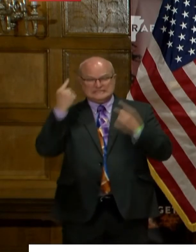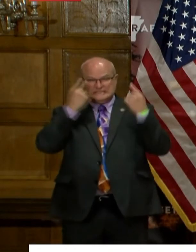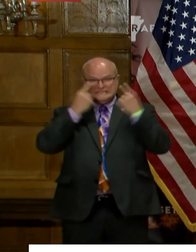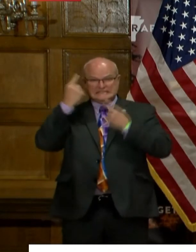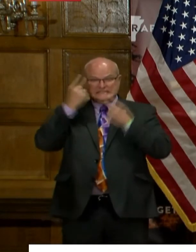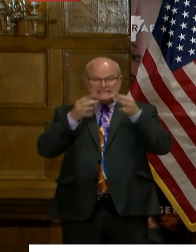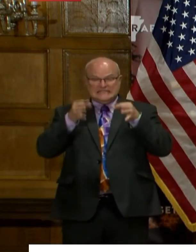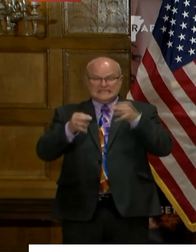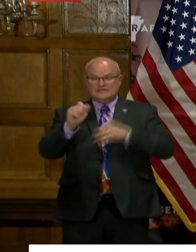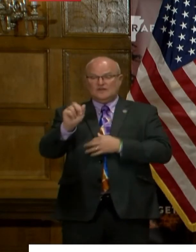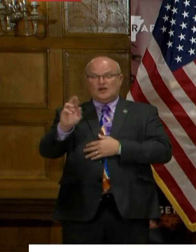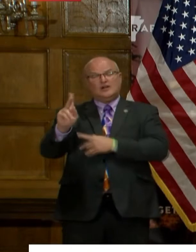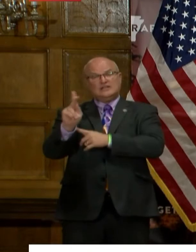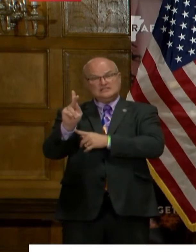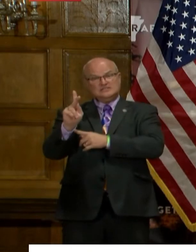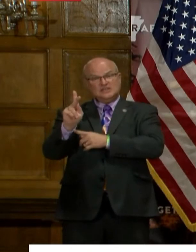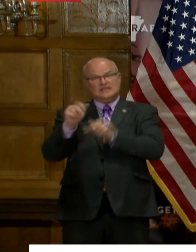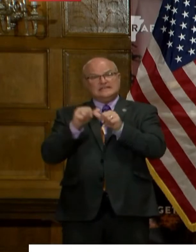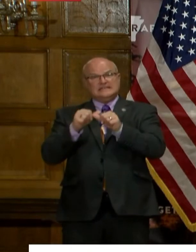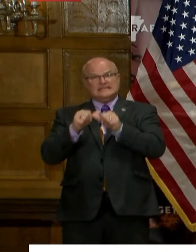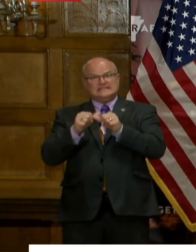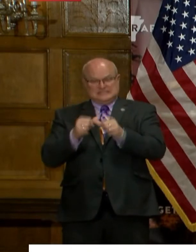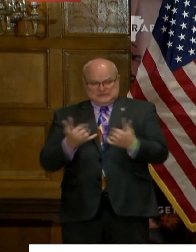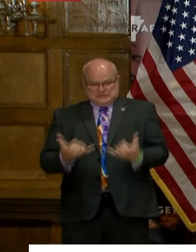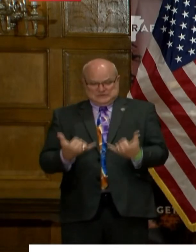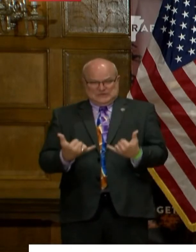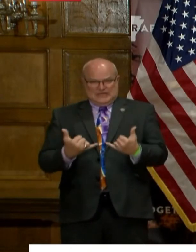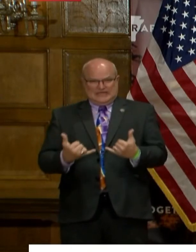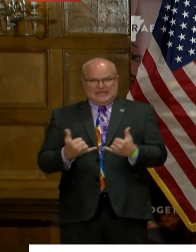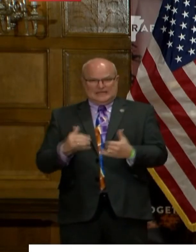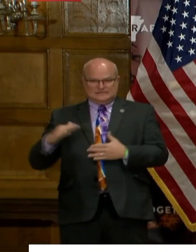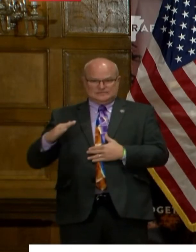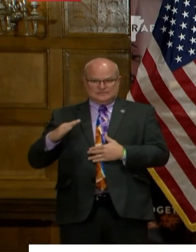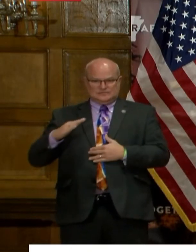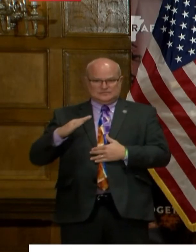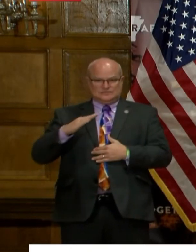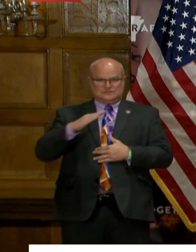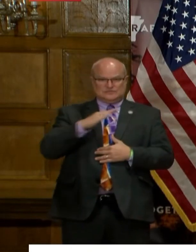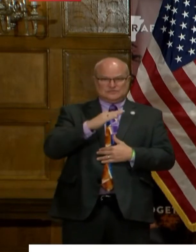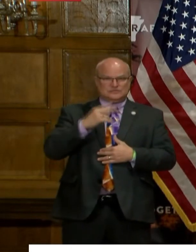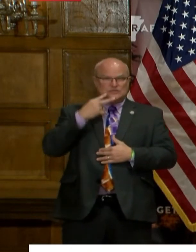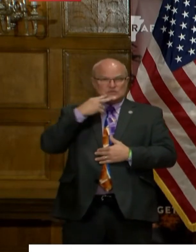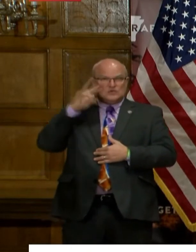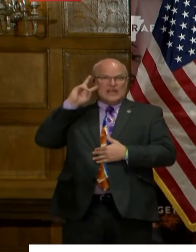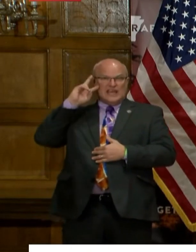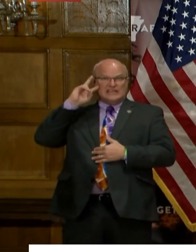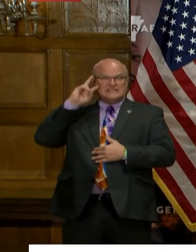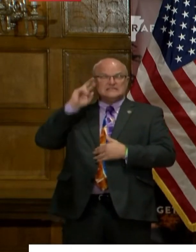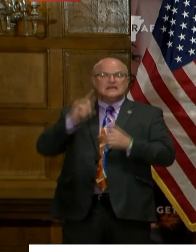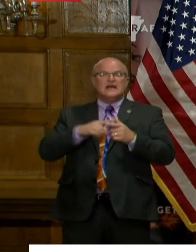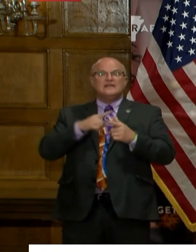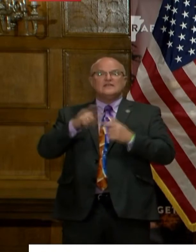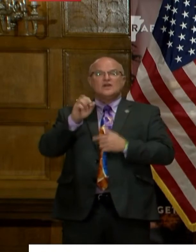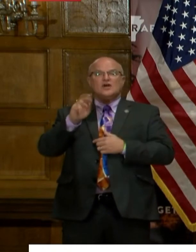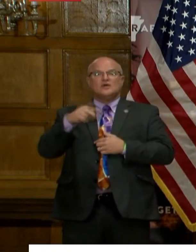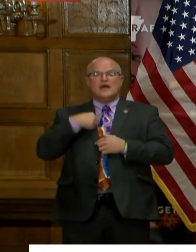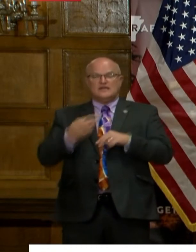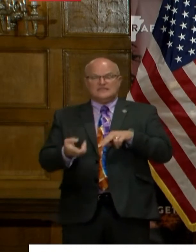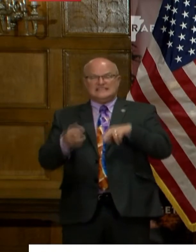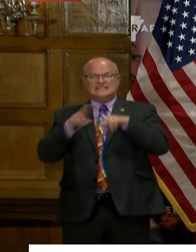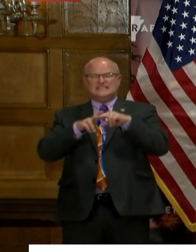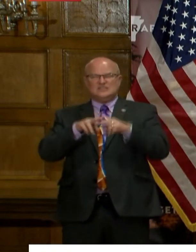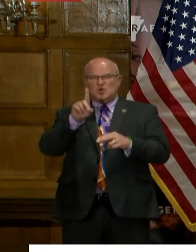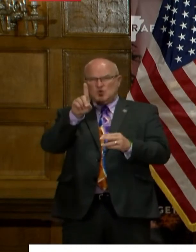mindful that if Arkansas continues at the present pace over the last 2 days, then Arkansas will have an